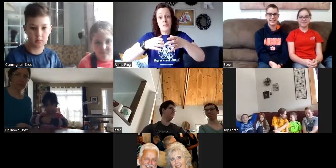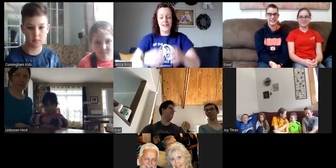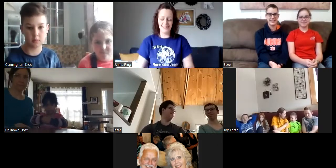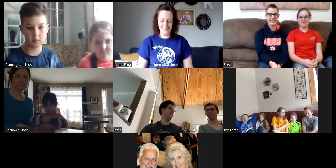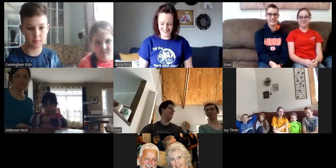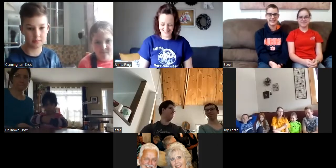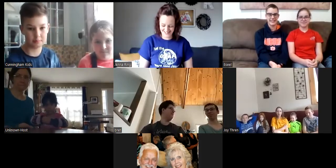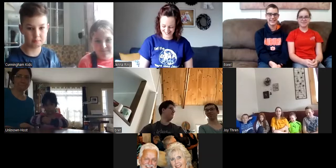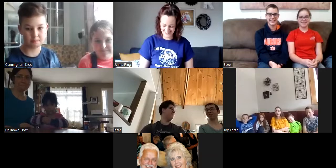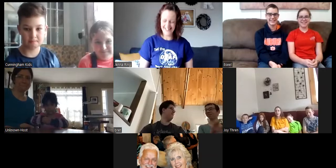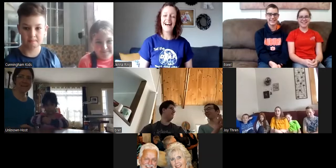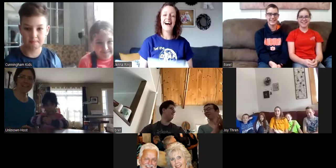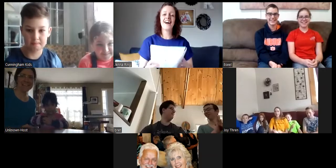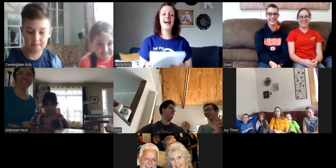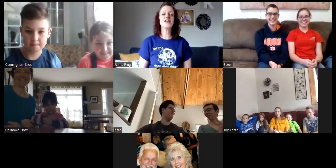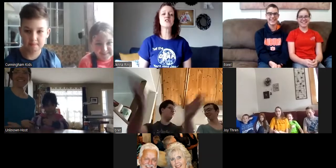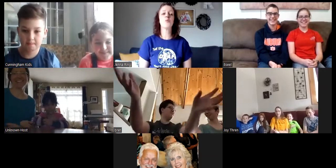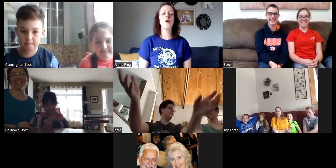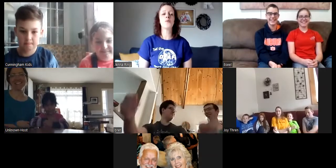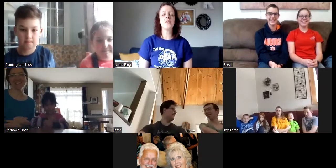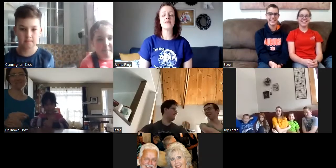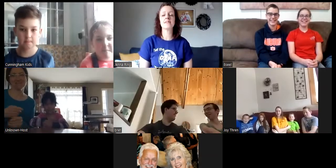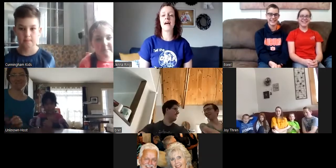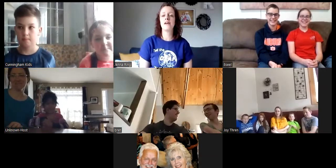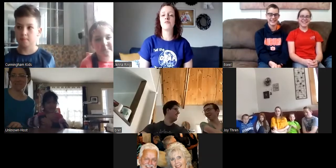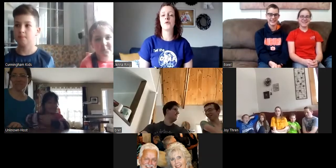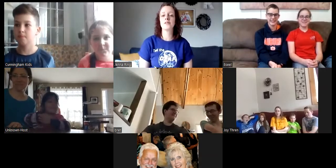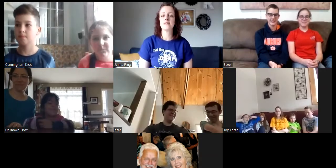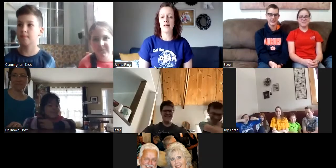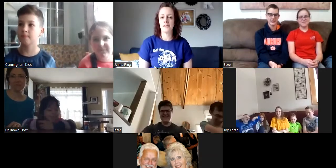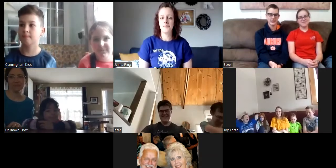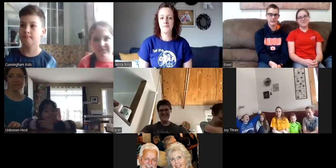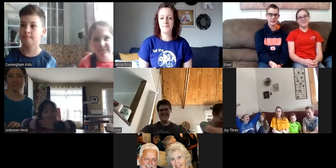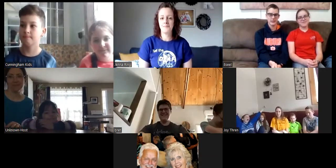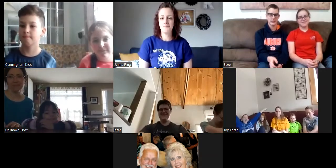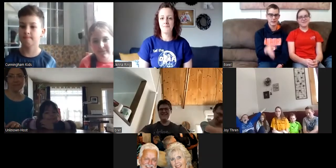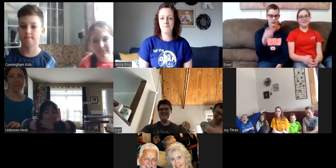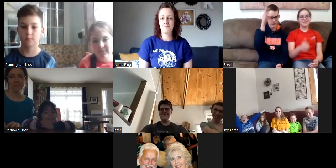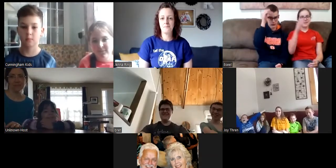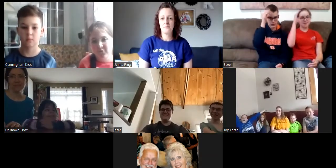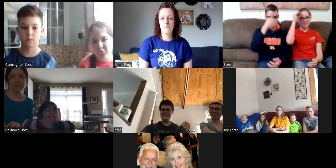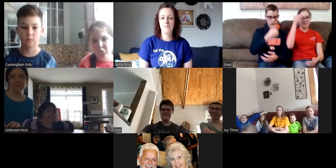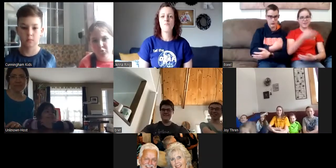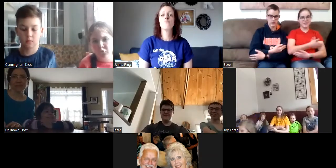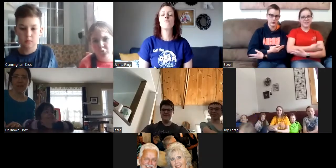Could be a problem. All right, so what would be the sign for son?